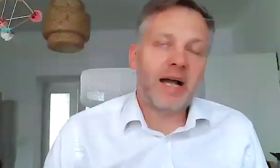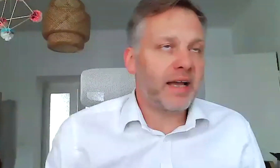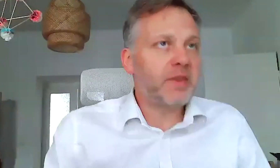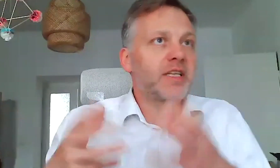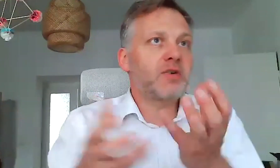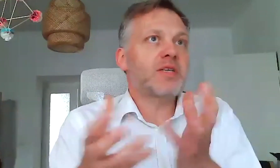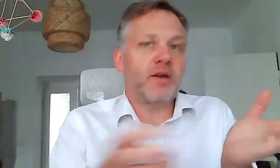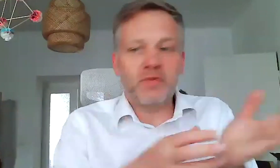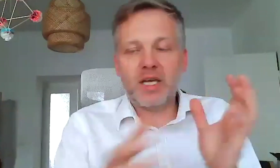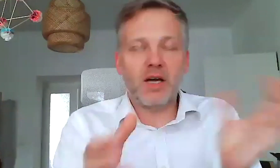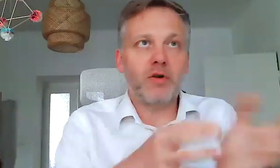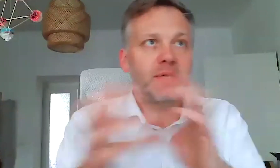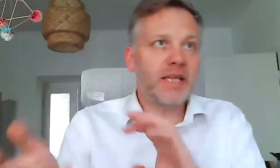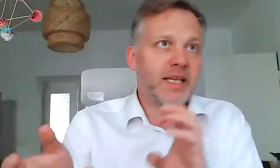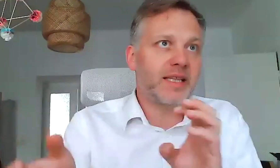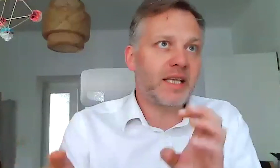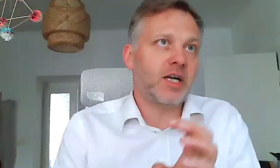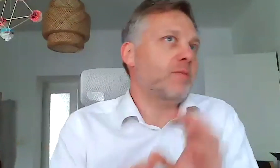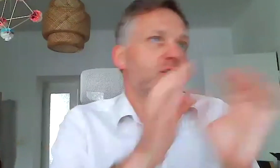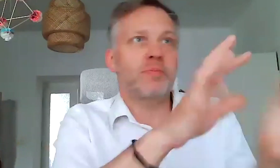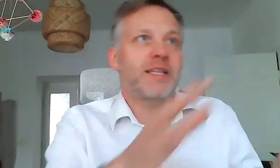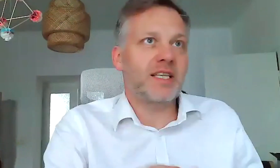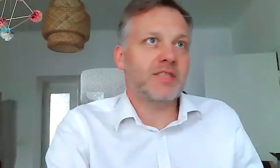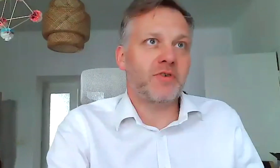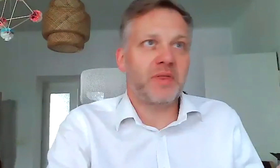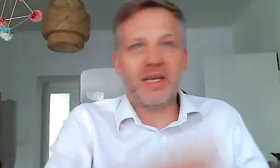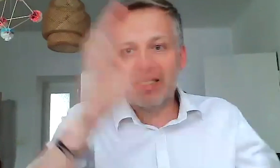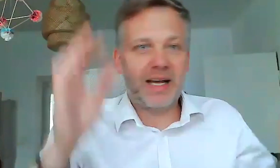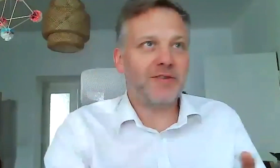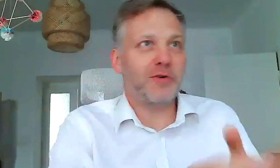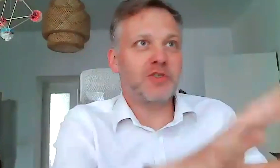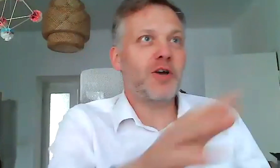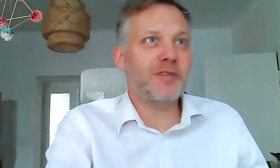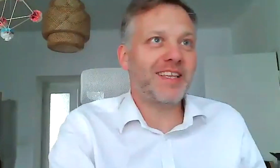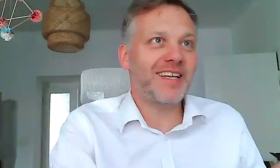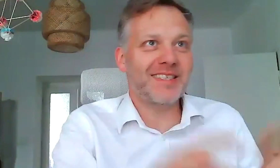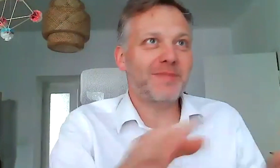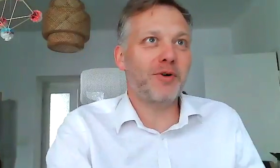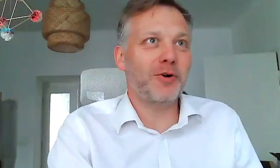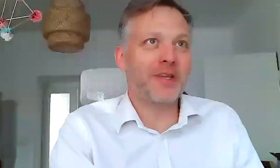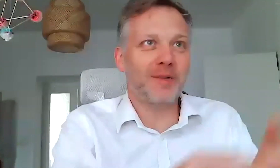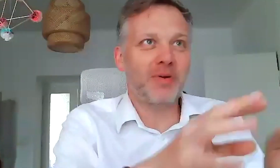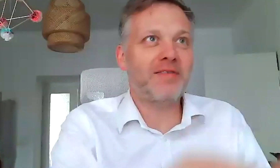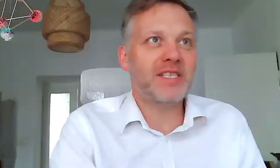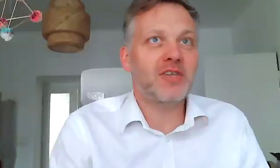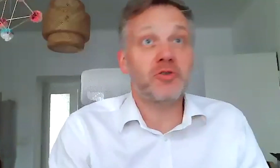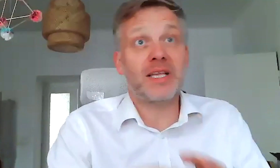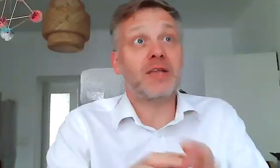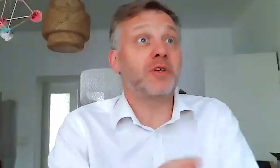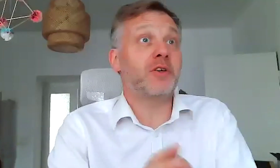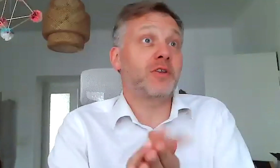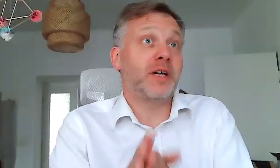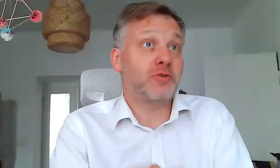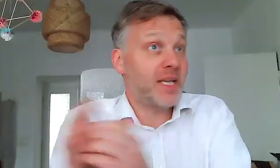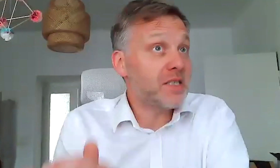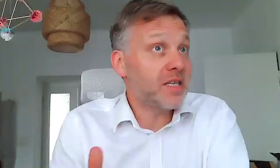this is, I think there is a way of thinking of open data and data commons open data for things like, I don't know, geodata, simple little privacy issues.